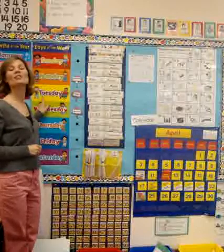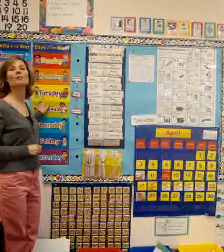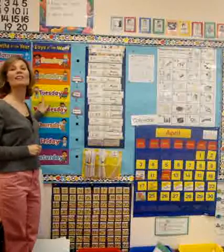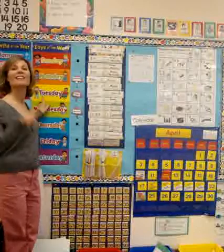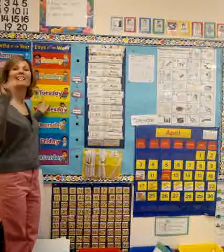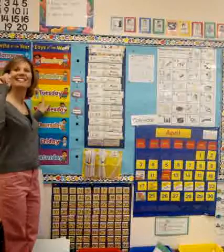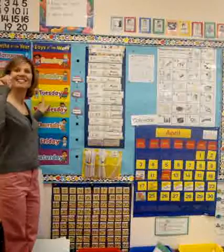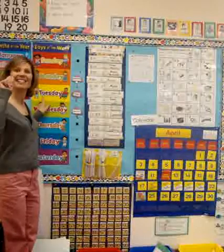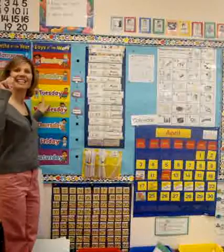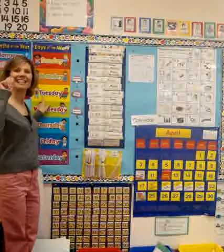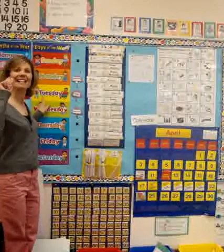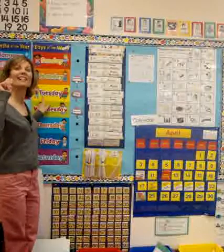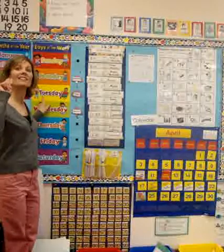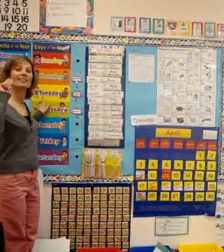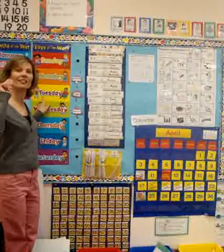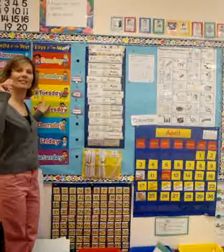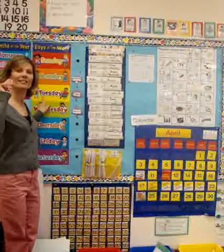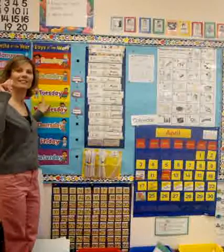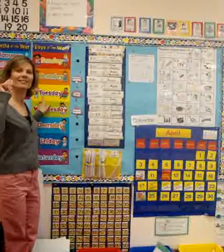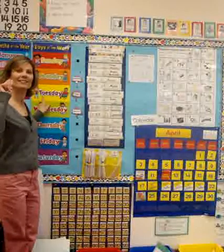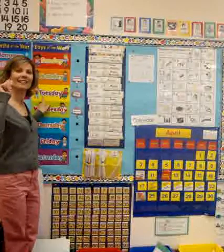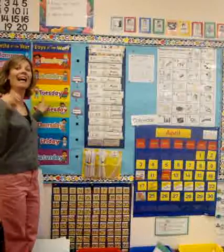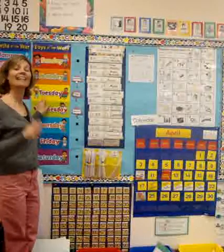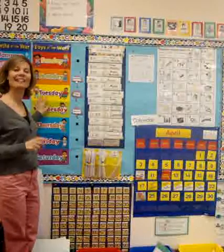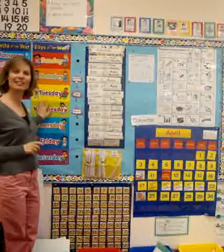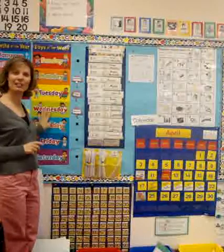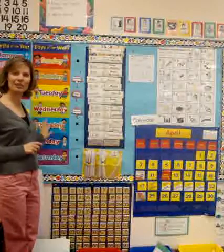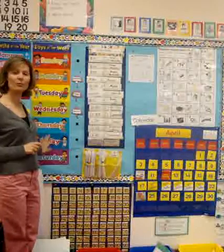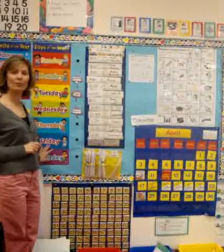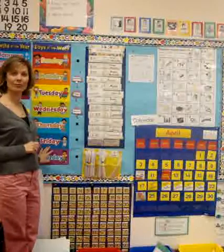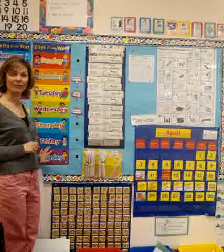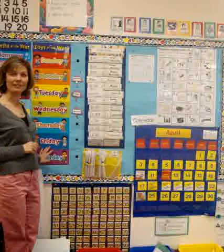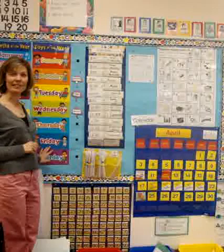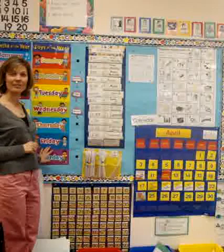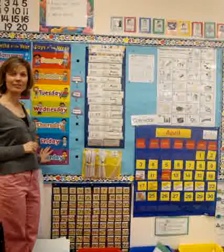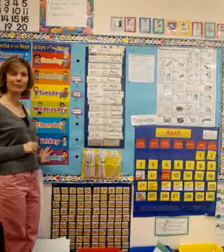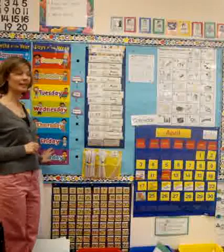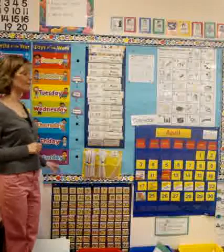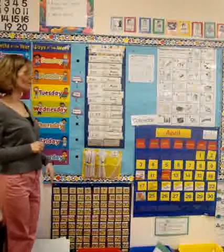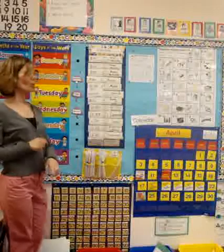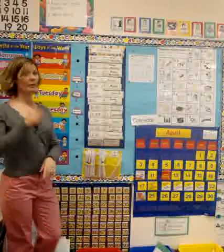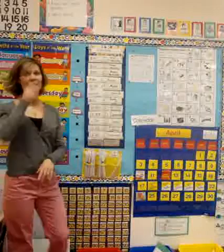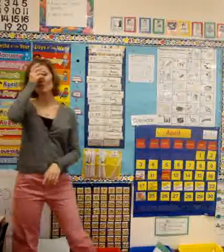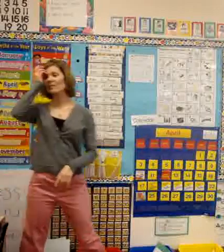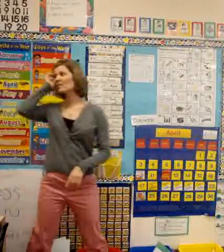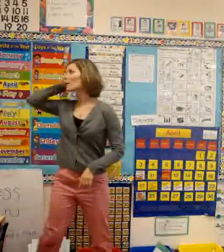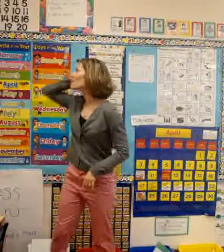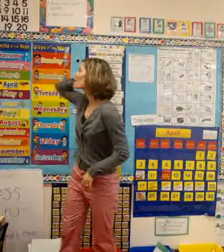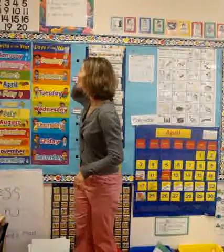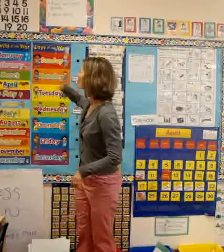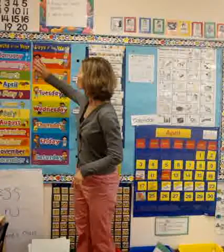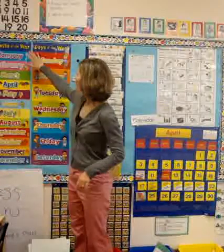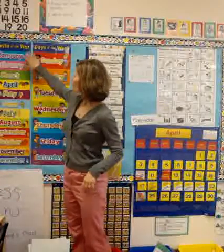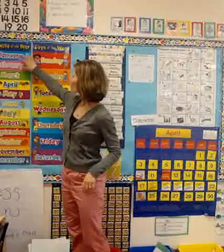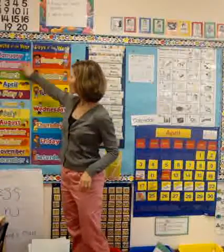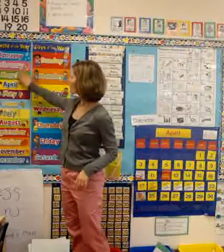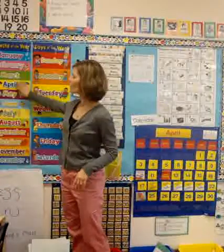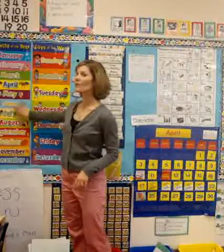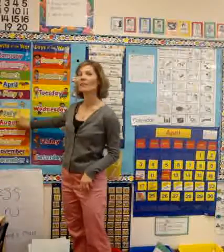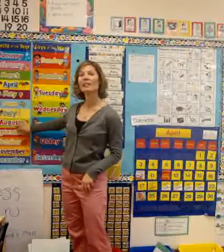with T, T, and continue throughout the days of the week. We can do the same thing with the months of the